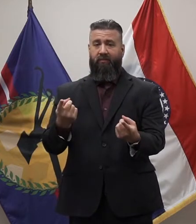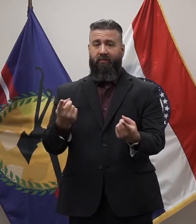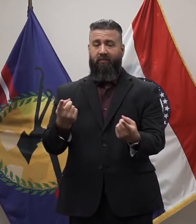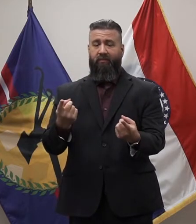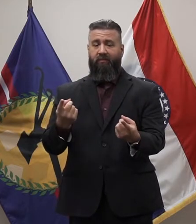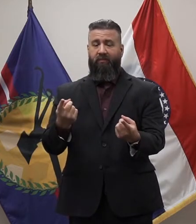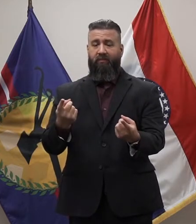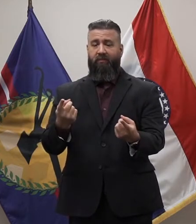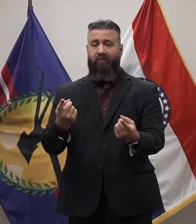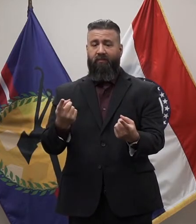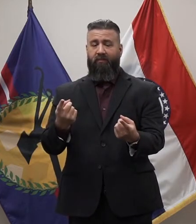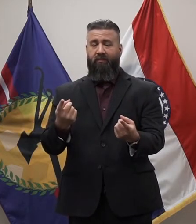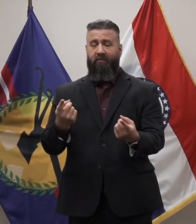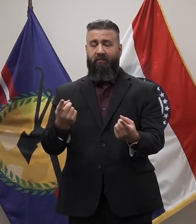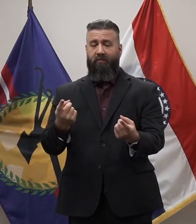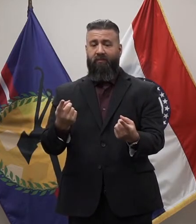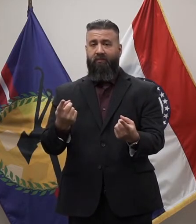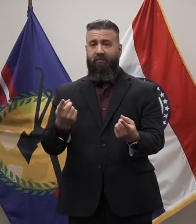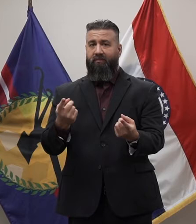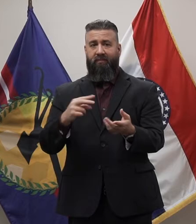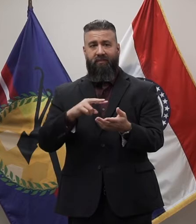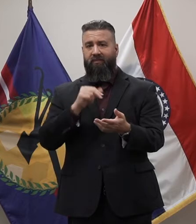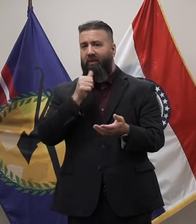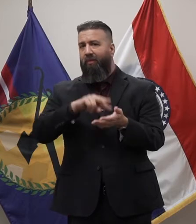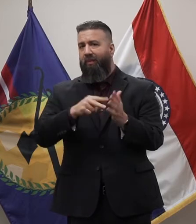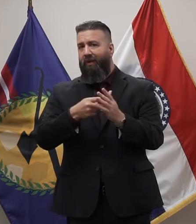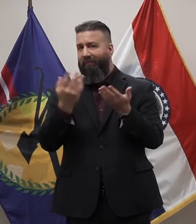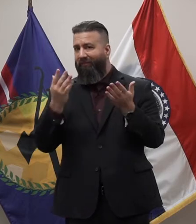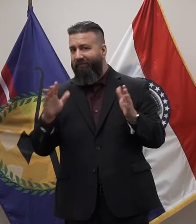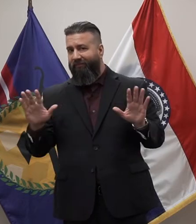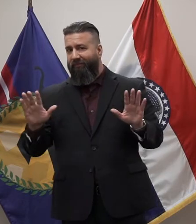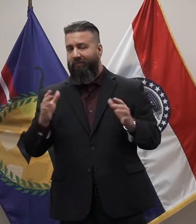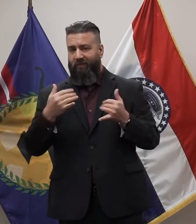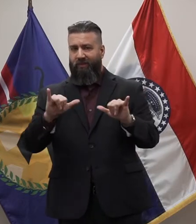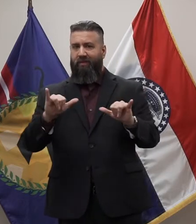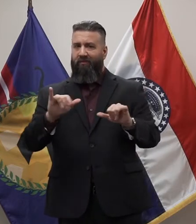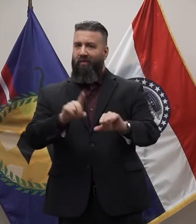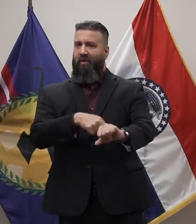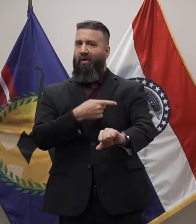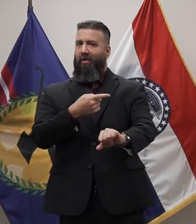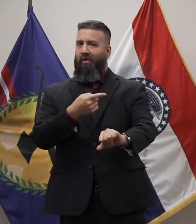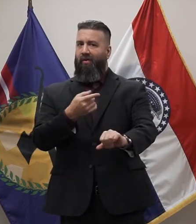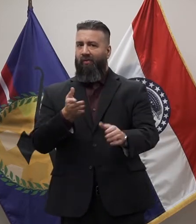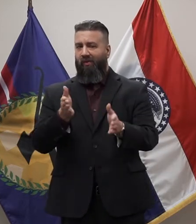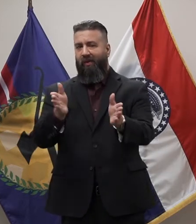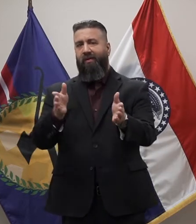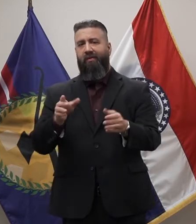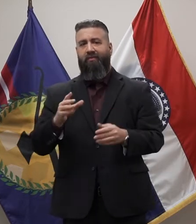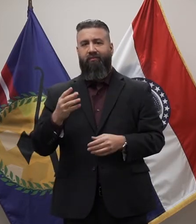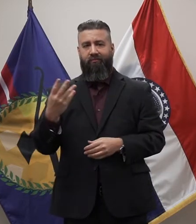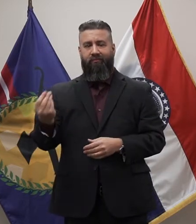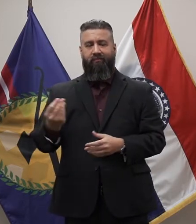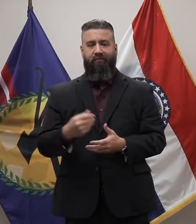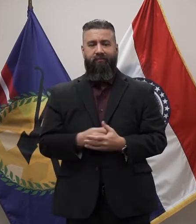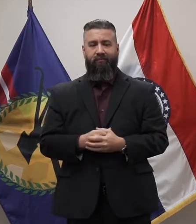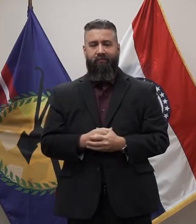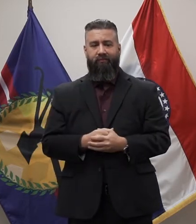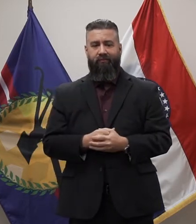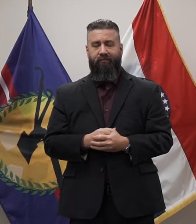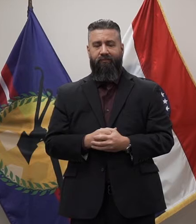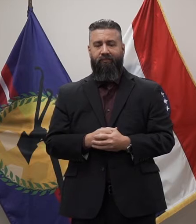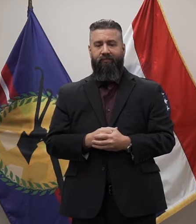case rates and positivity isn't out of the woods. We still have a ways to go. We should